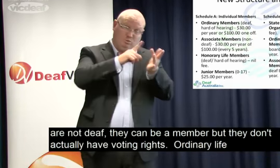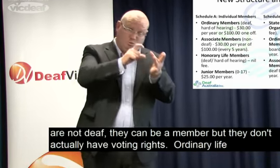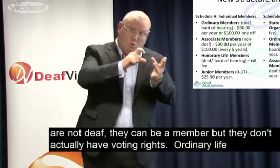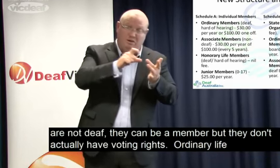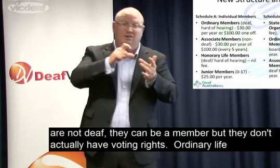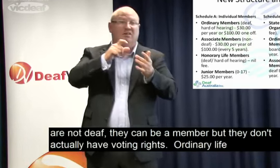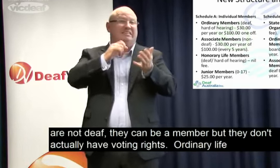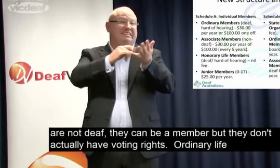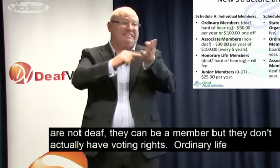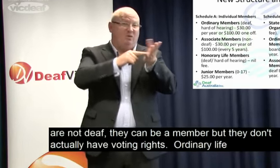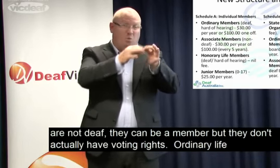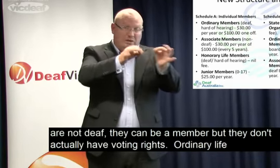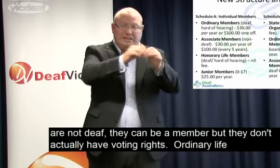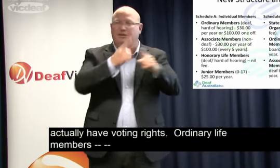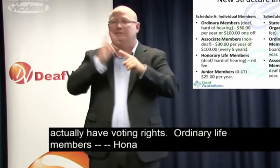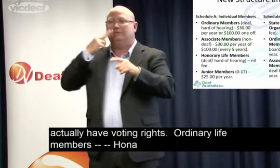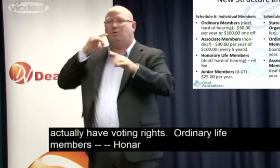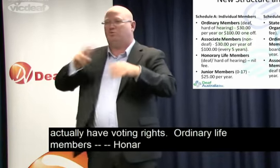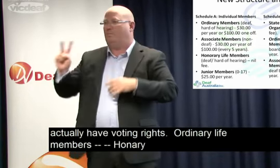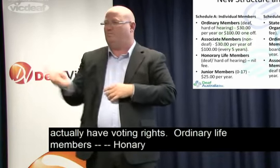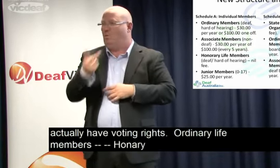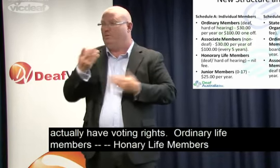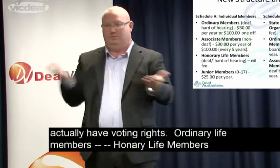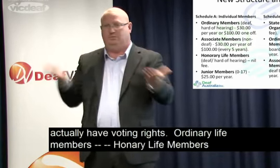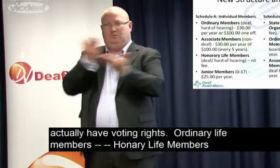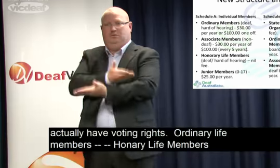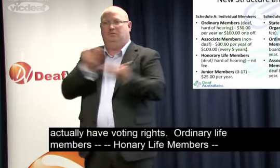both from Deaf Victoria at a state level or the national level,